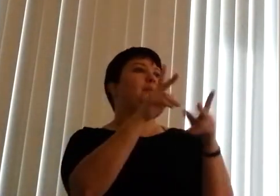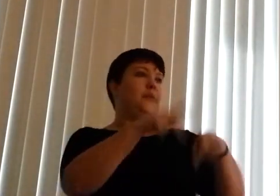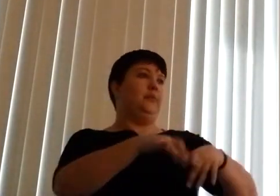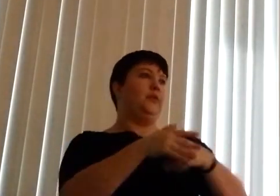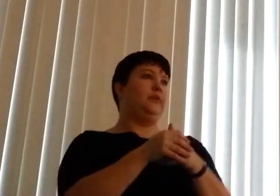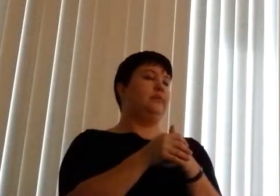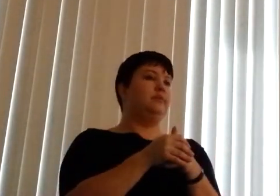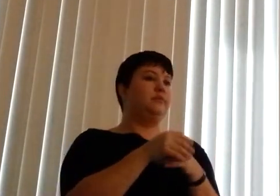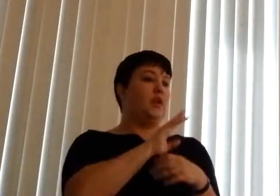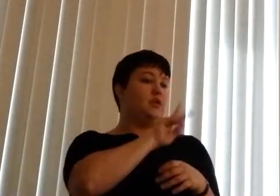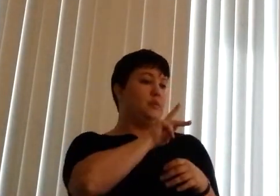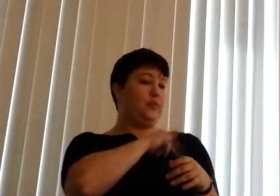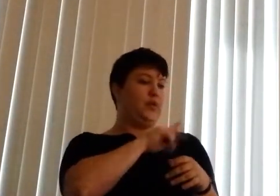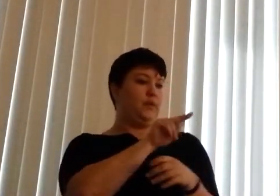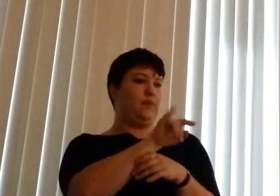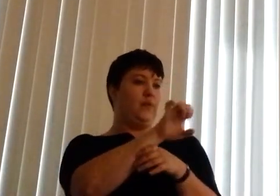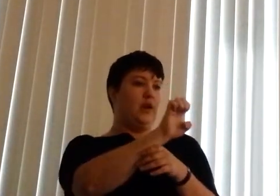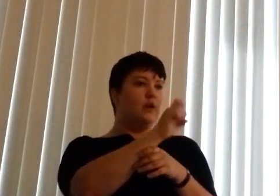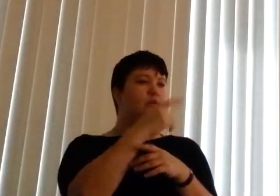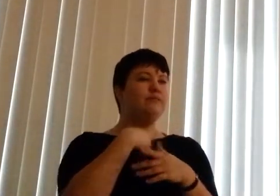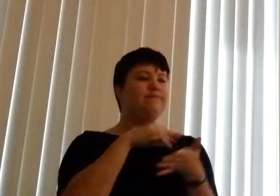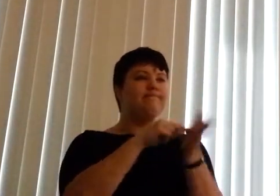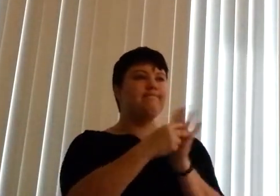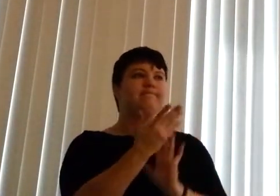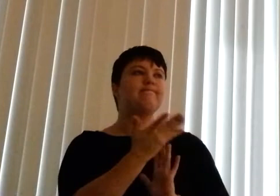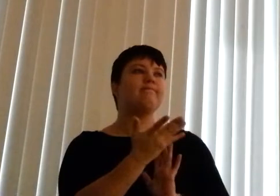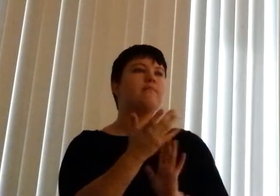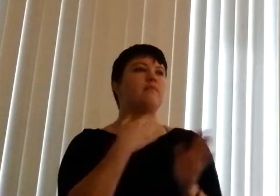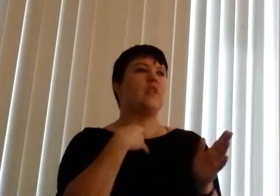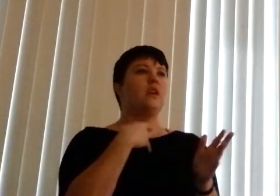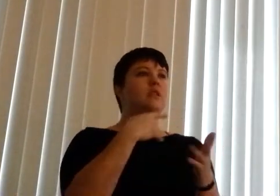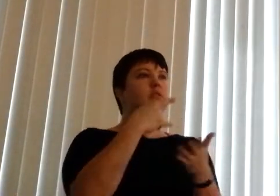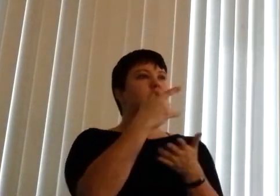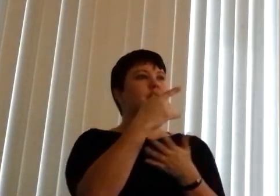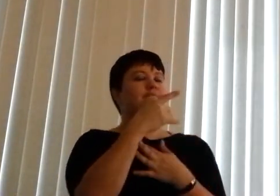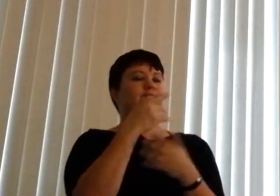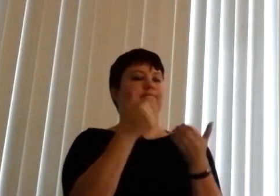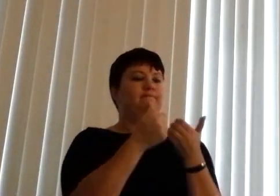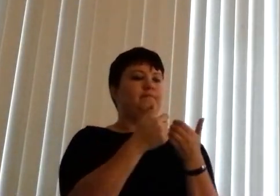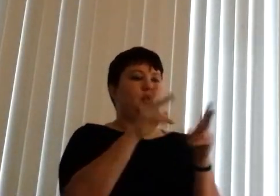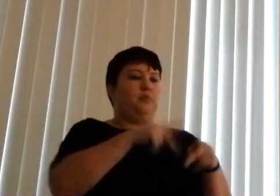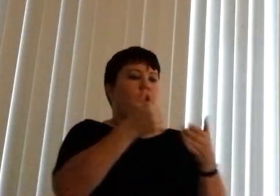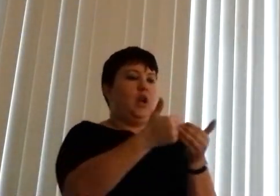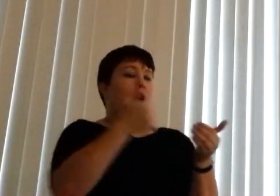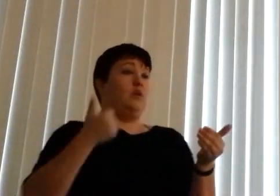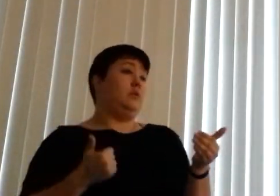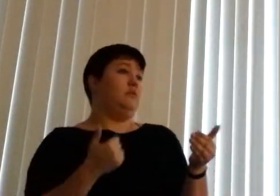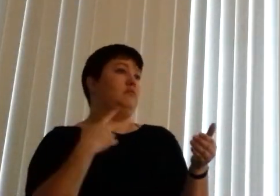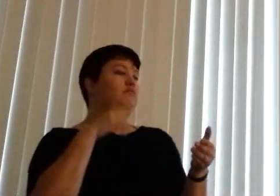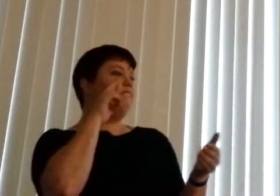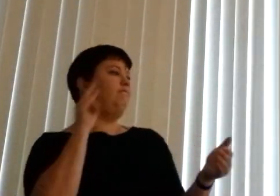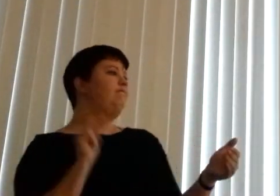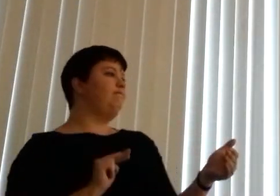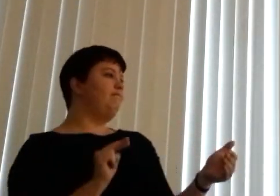impersonal value, I mean the value that an impartial, rational spectator might assign to it.